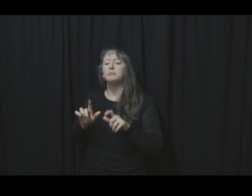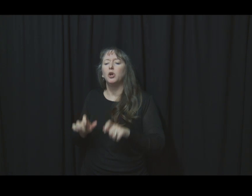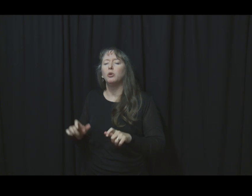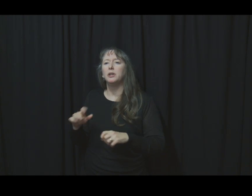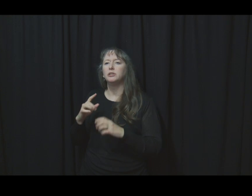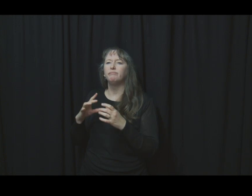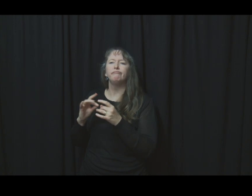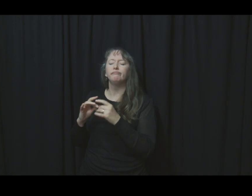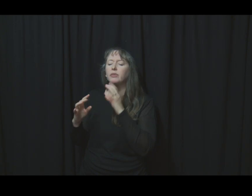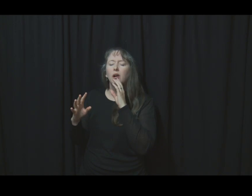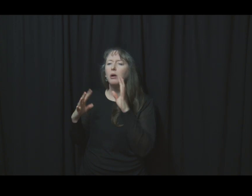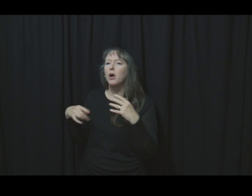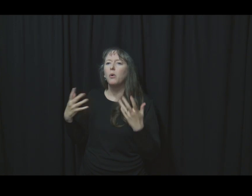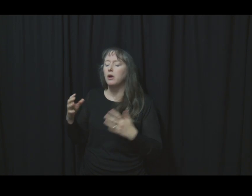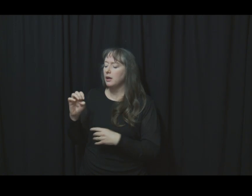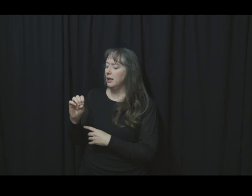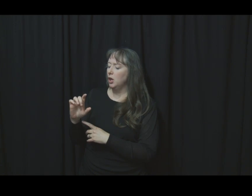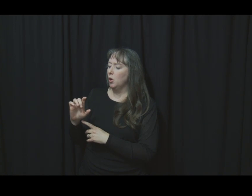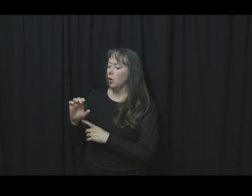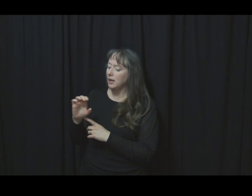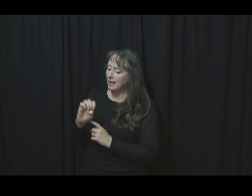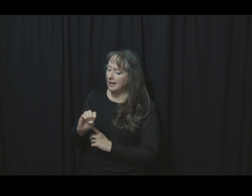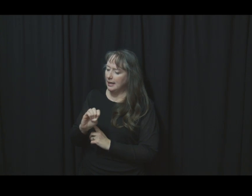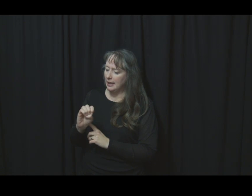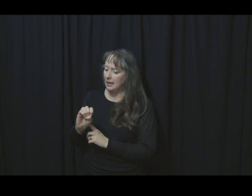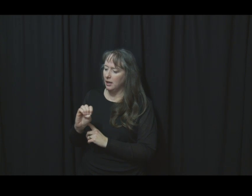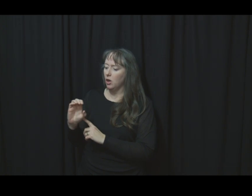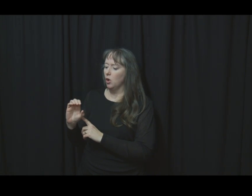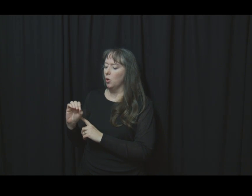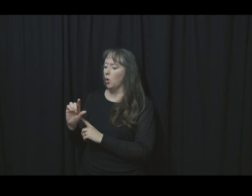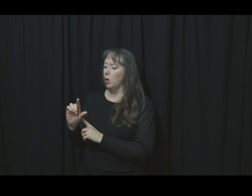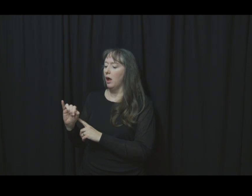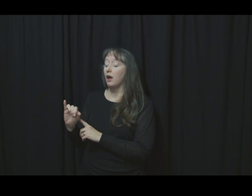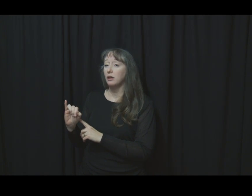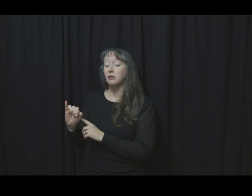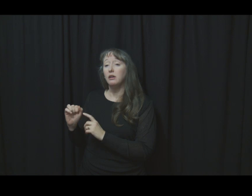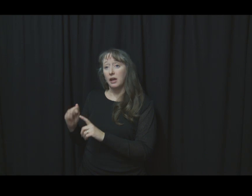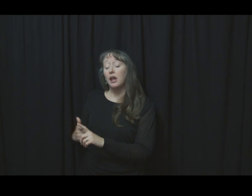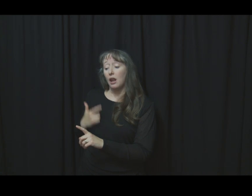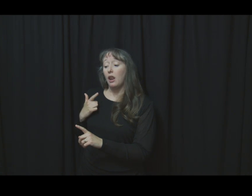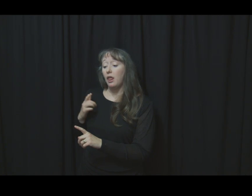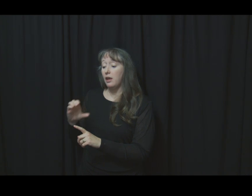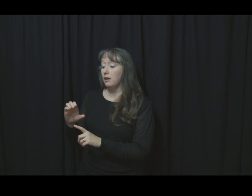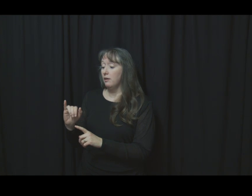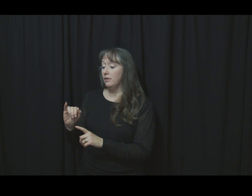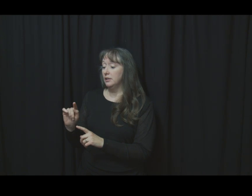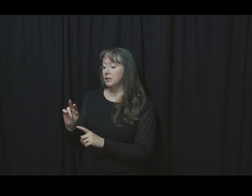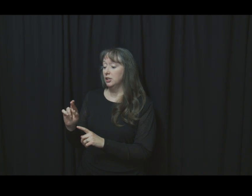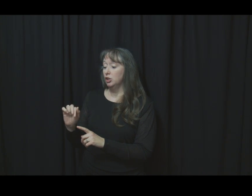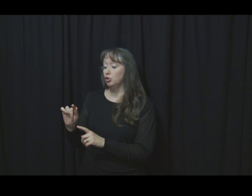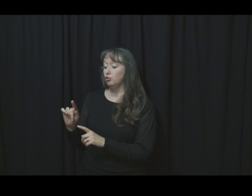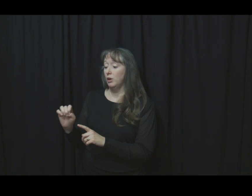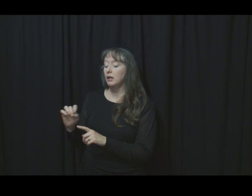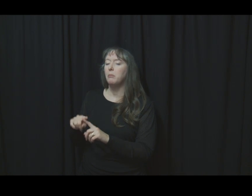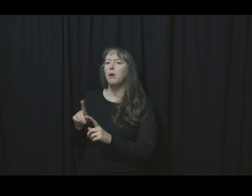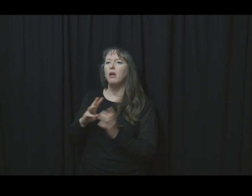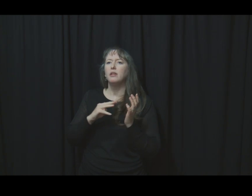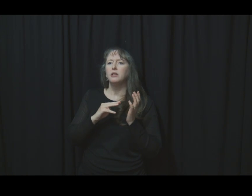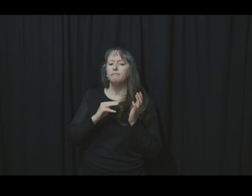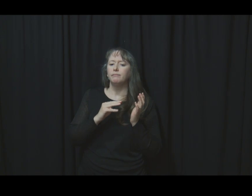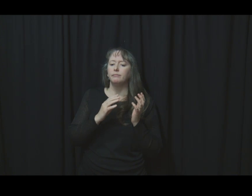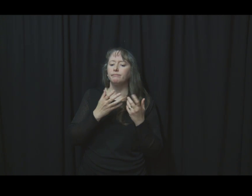there were some that seemed to develop the ability to exist on citrate, but as Dr. Fabich said, from looking at his